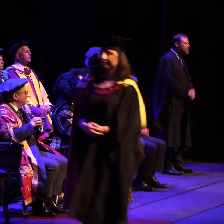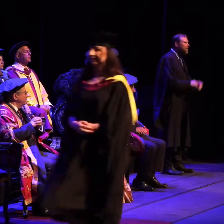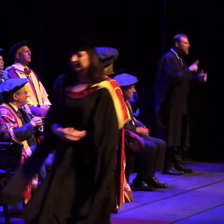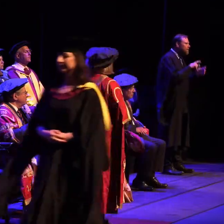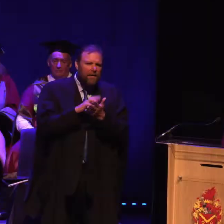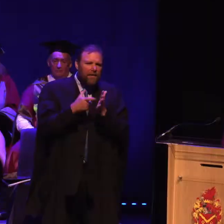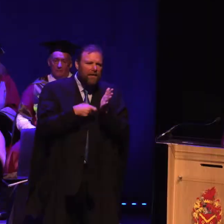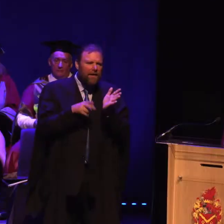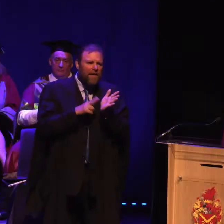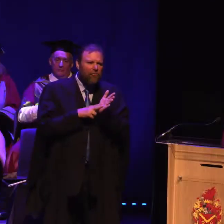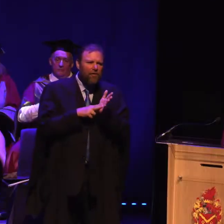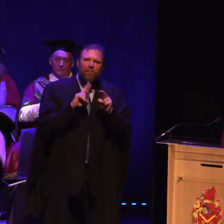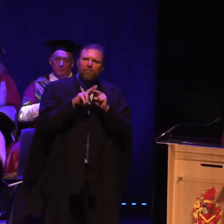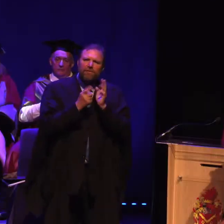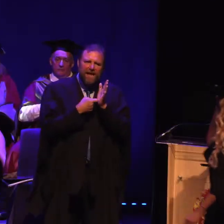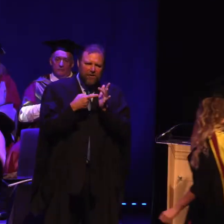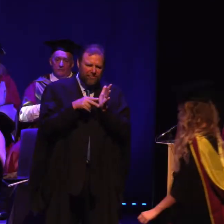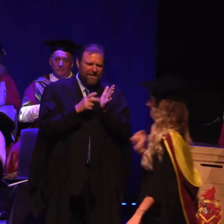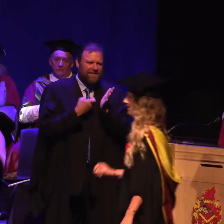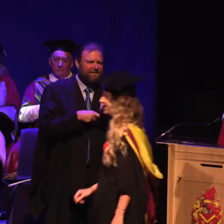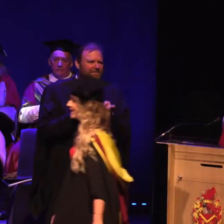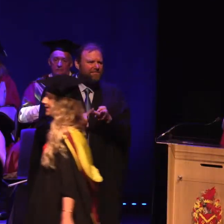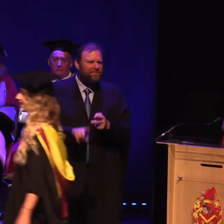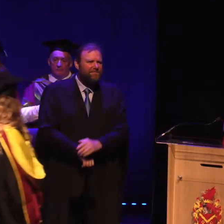Catherine Spiteri.